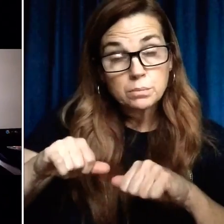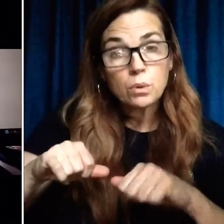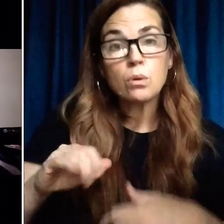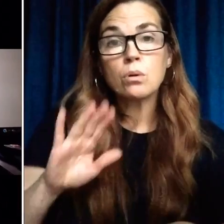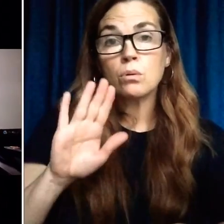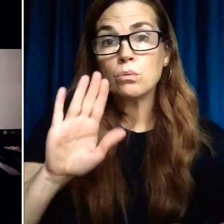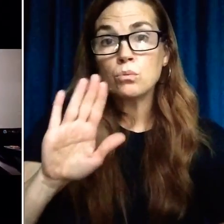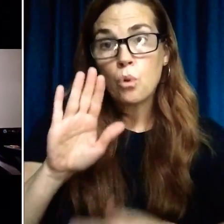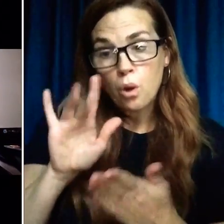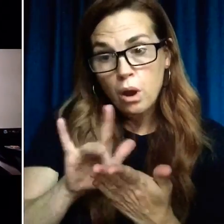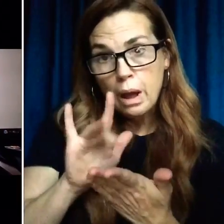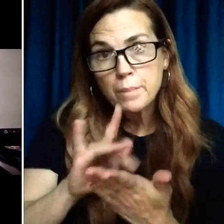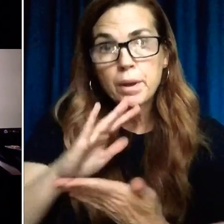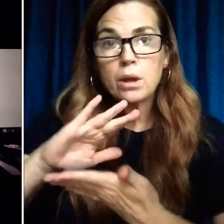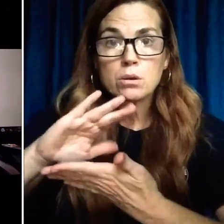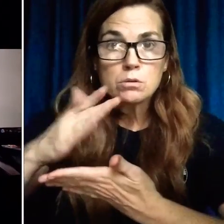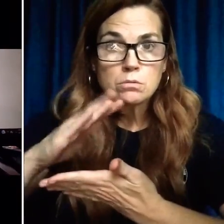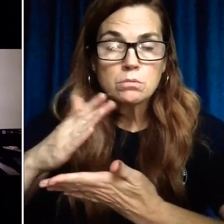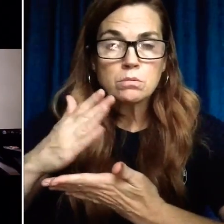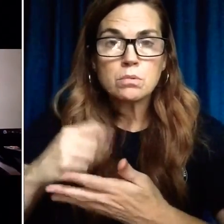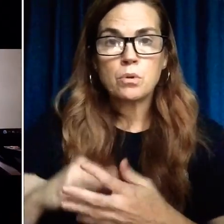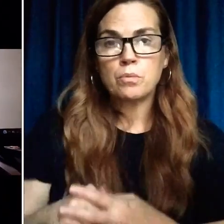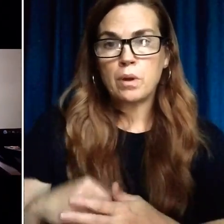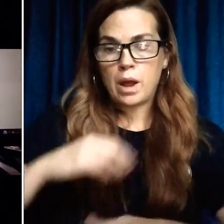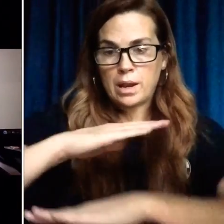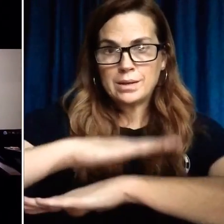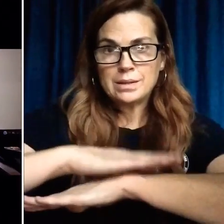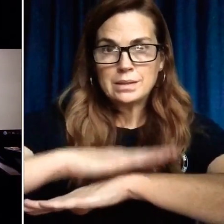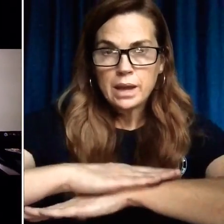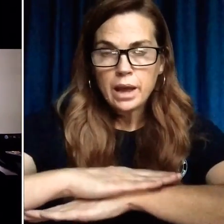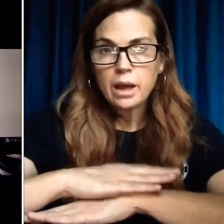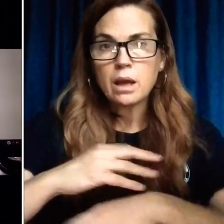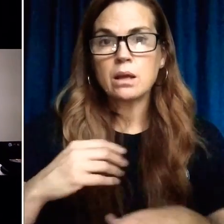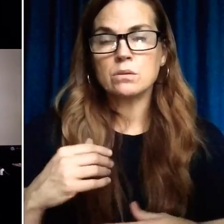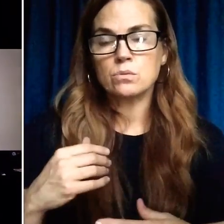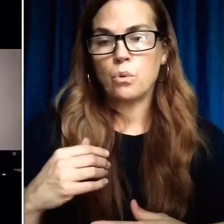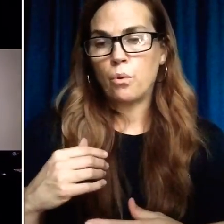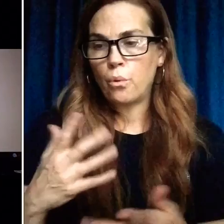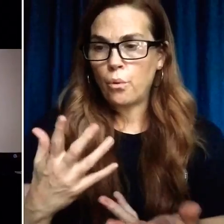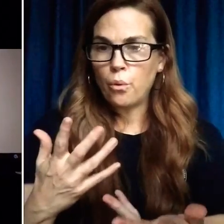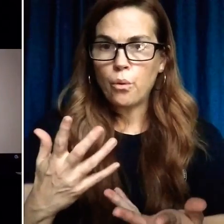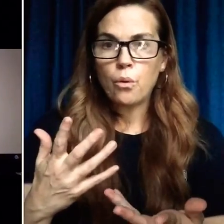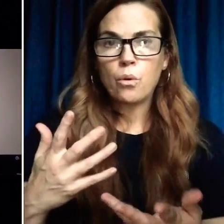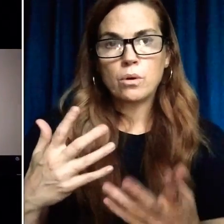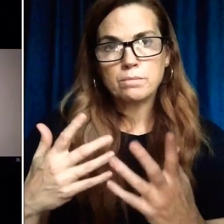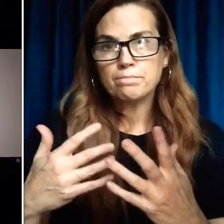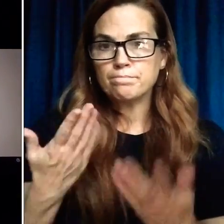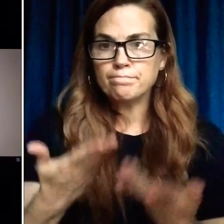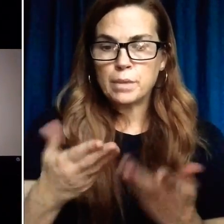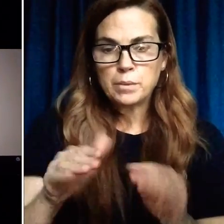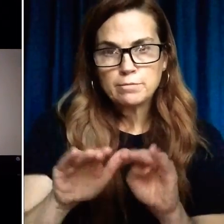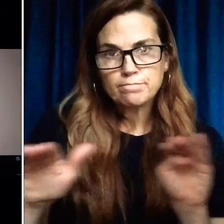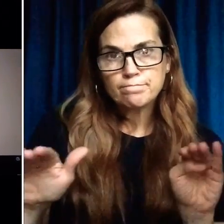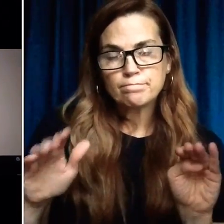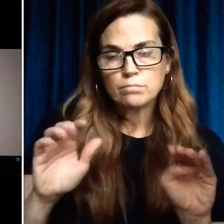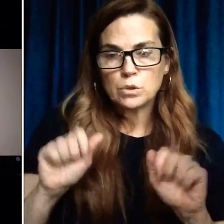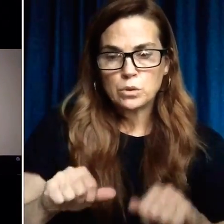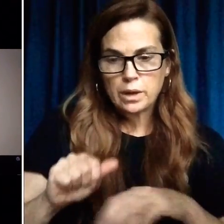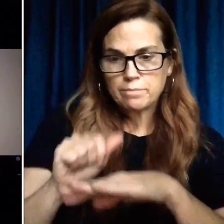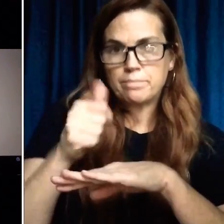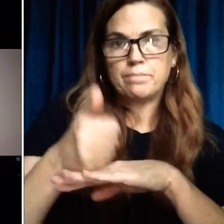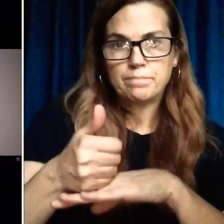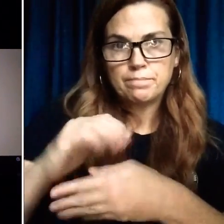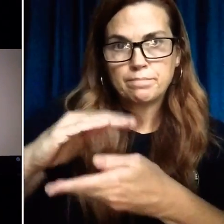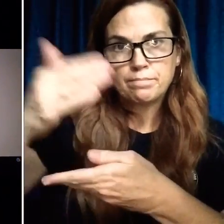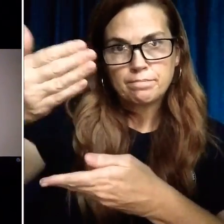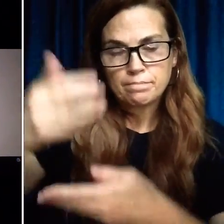can, set up your device at a desk or a countertop. This way, your hands are free and you can take notes and look through